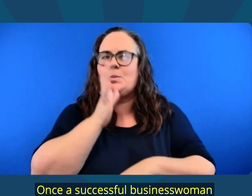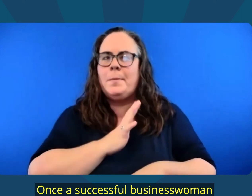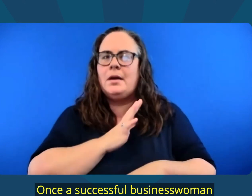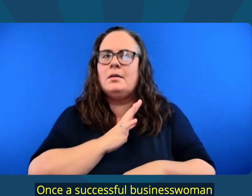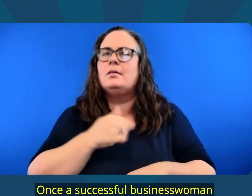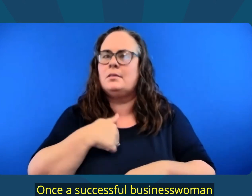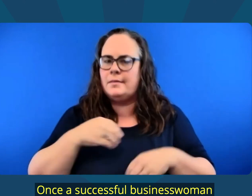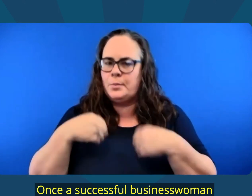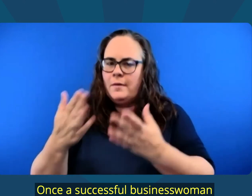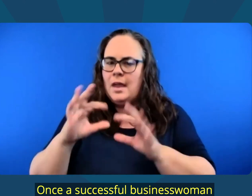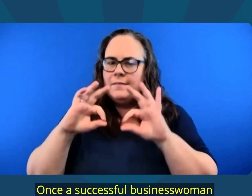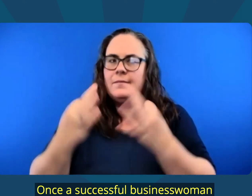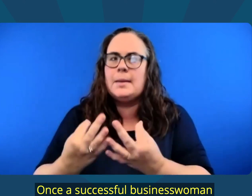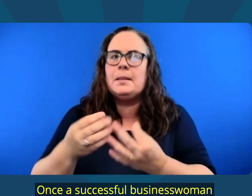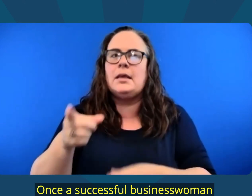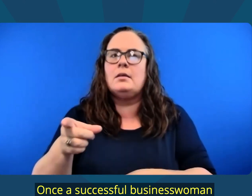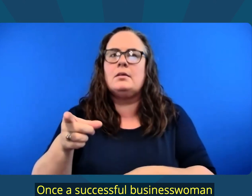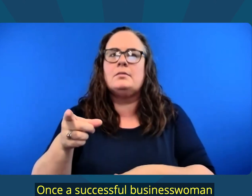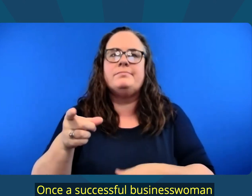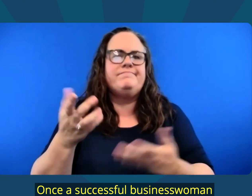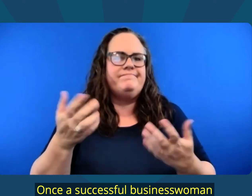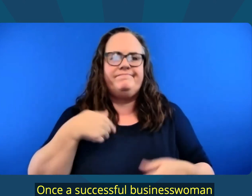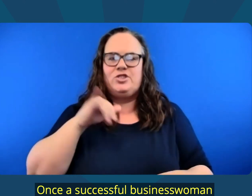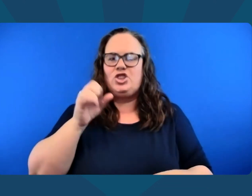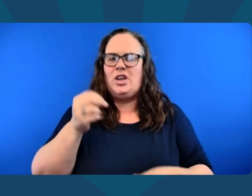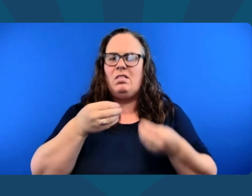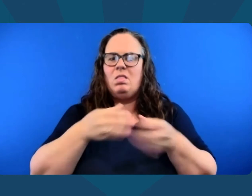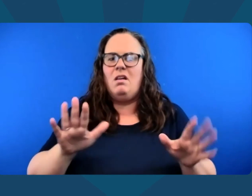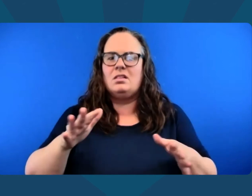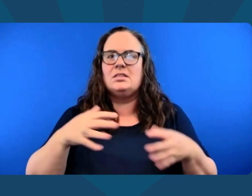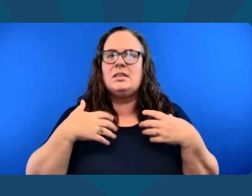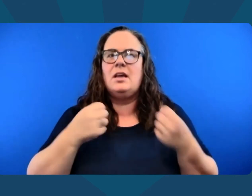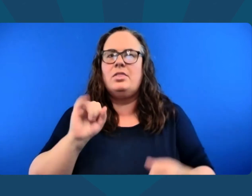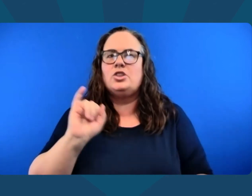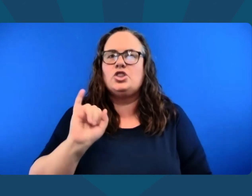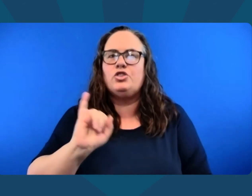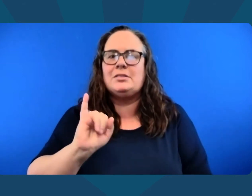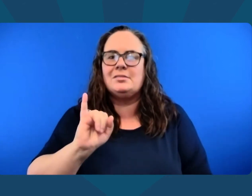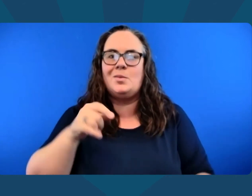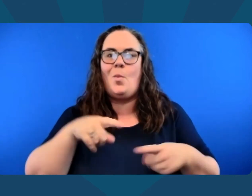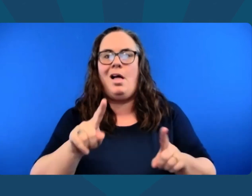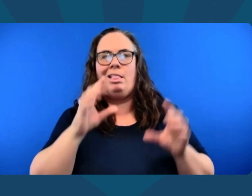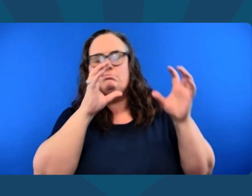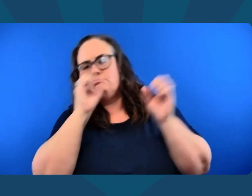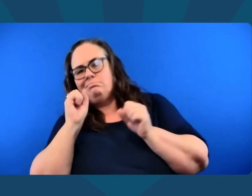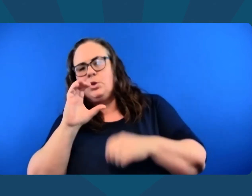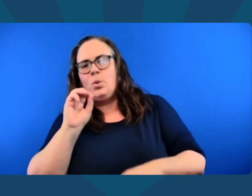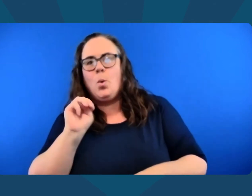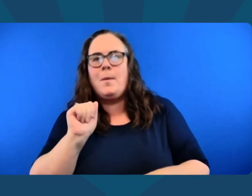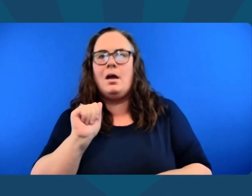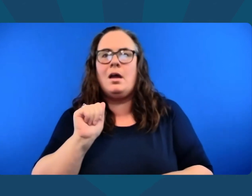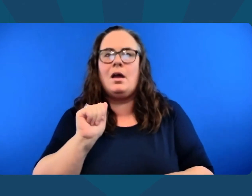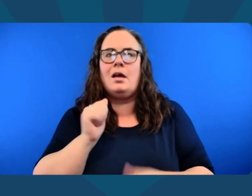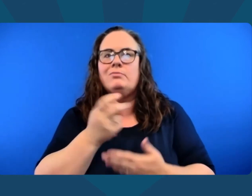Once a successful businesswoman and family provider, Jen lost her health insurance while lying in a